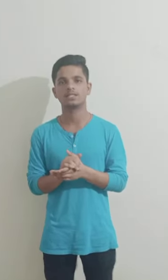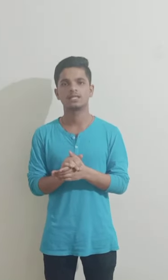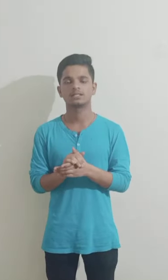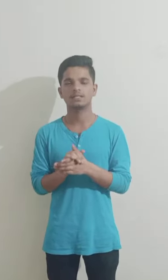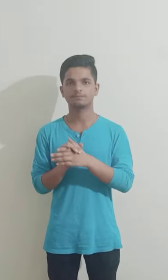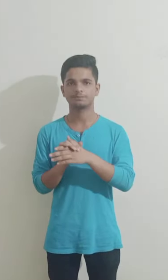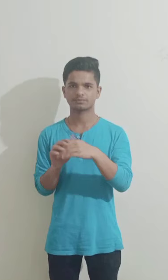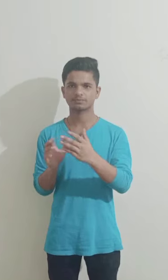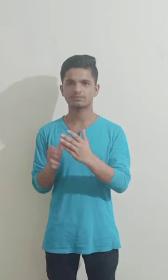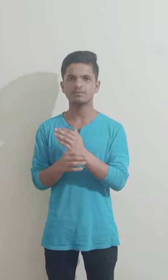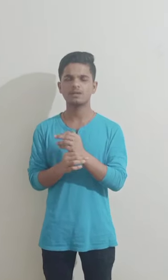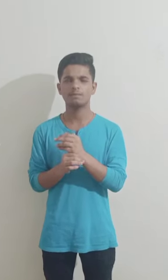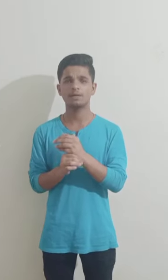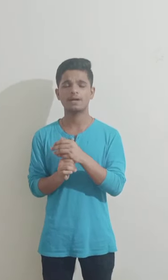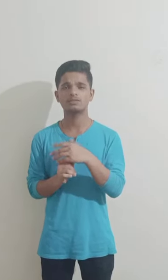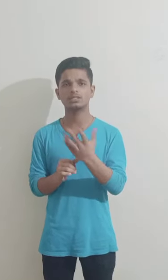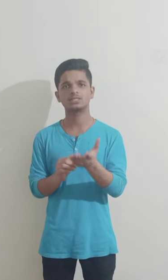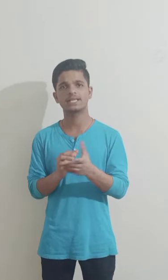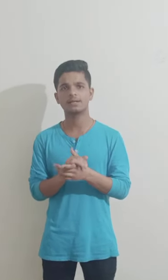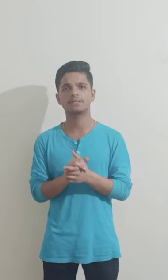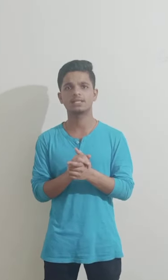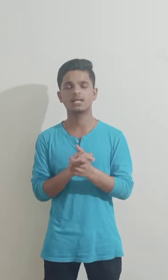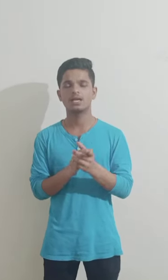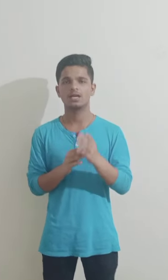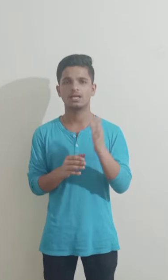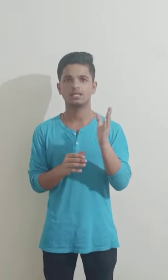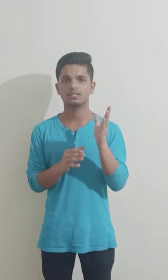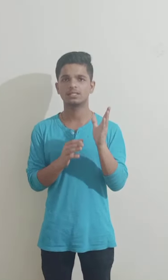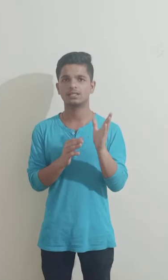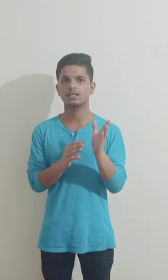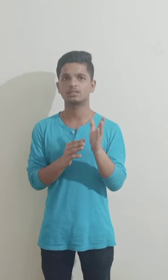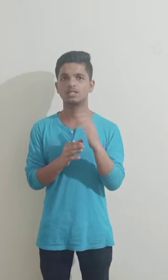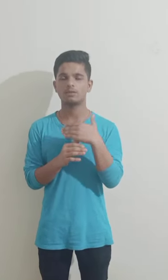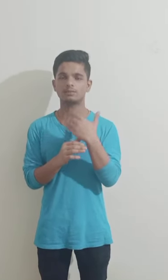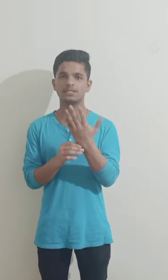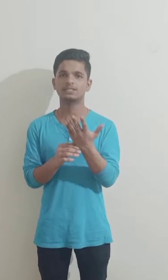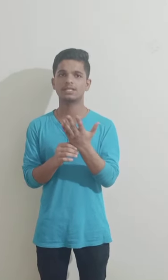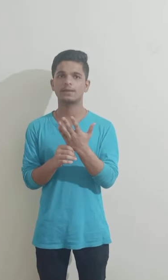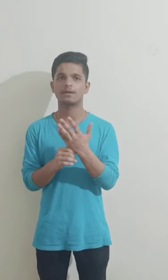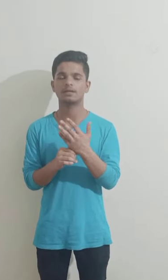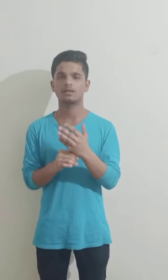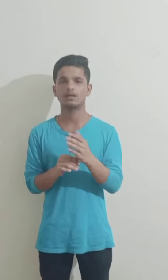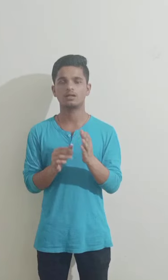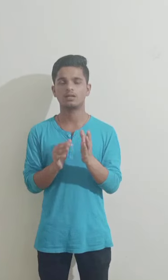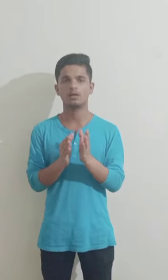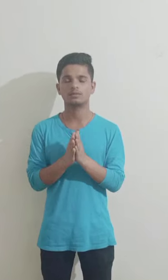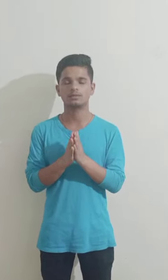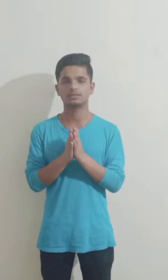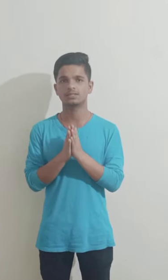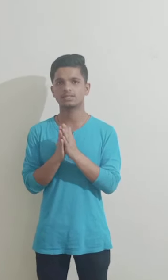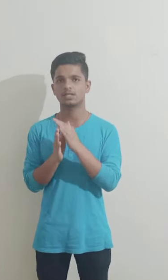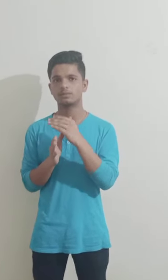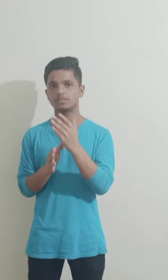Then but by using second method the the object is the object is